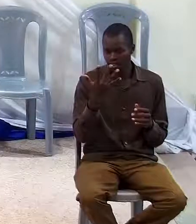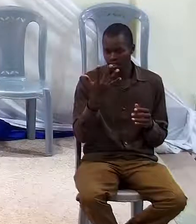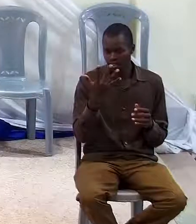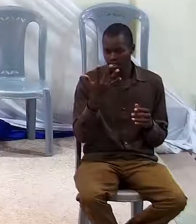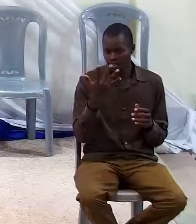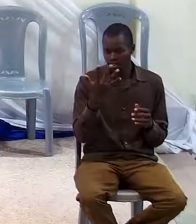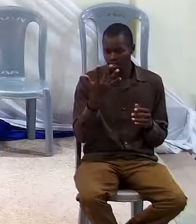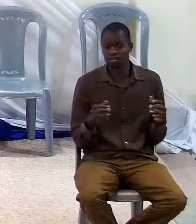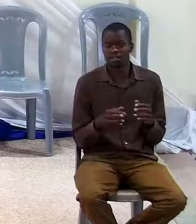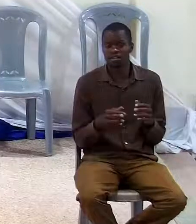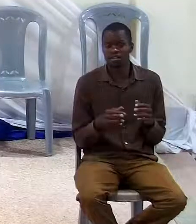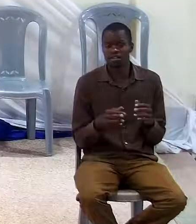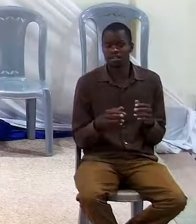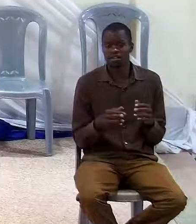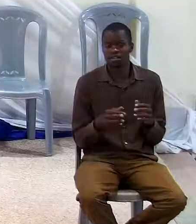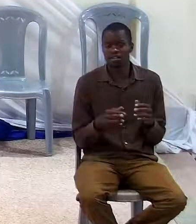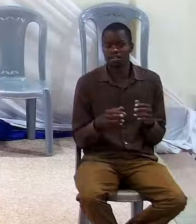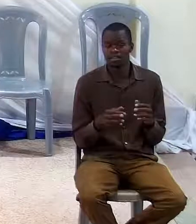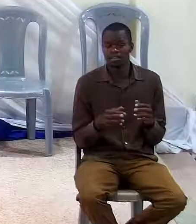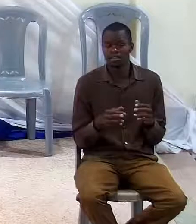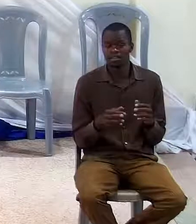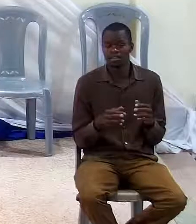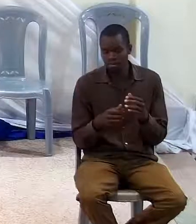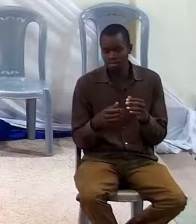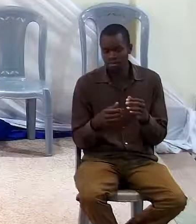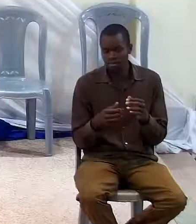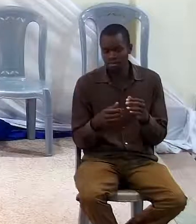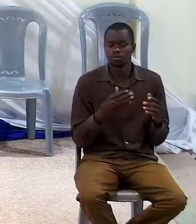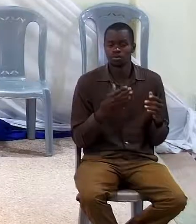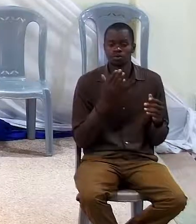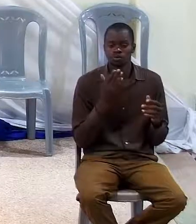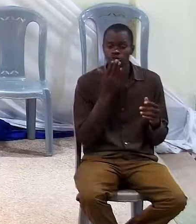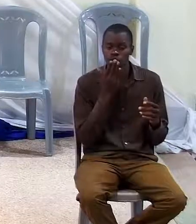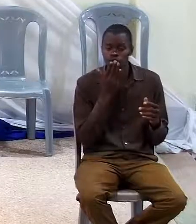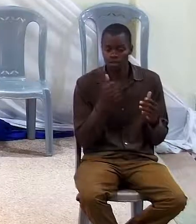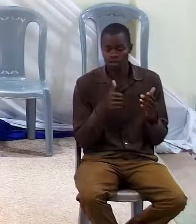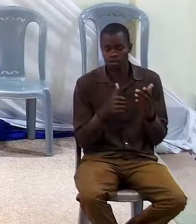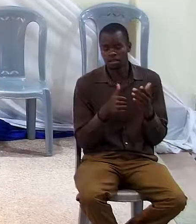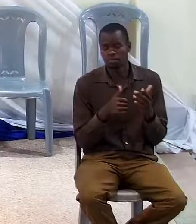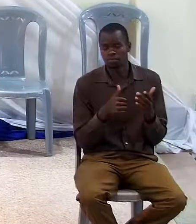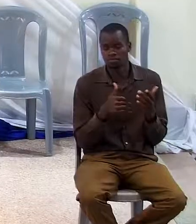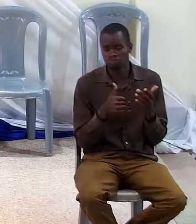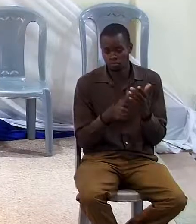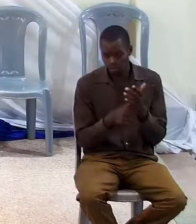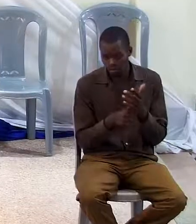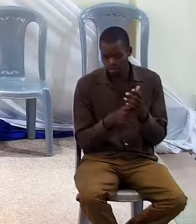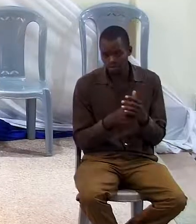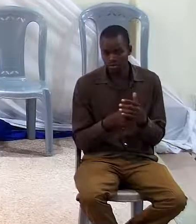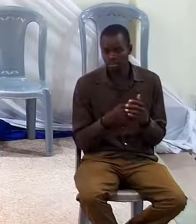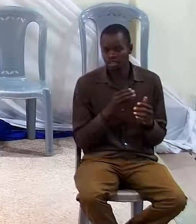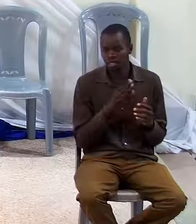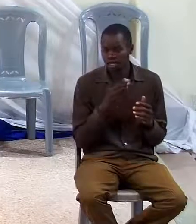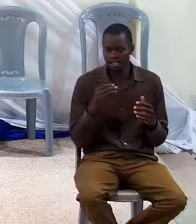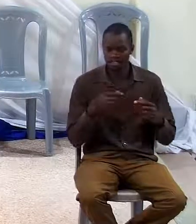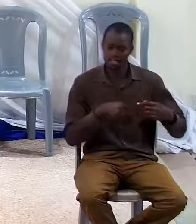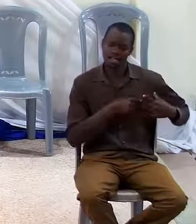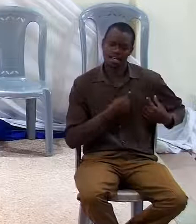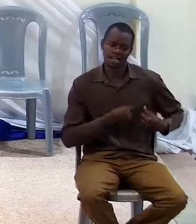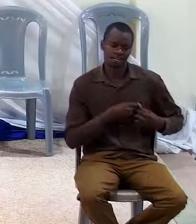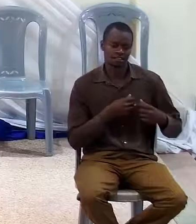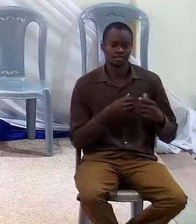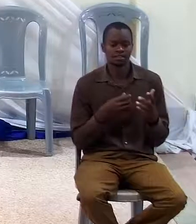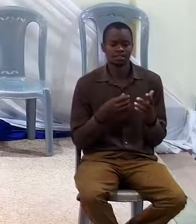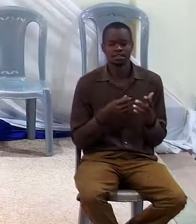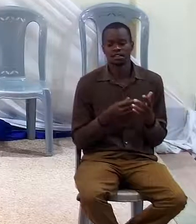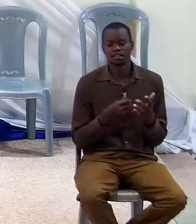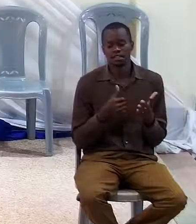to diabetes and coronary heart diseases. A body mass index of